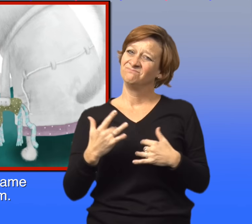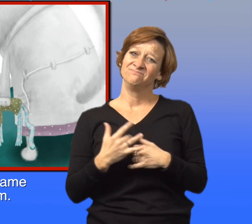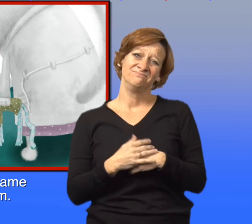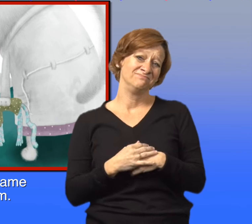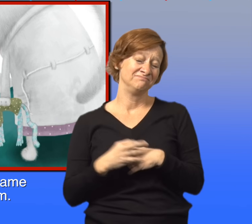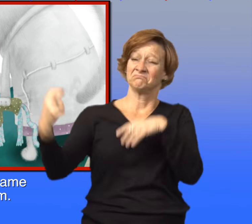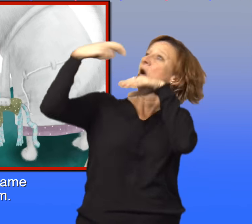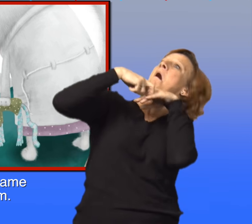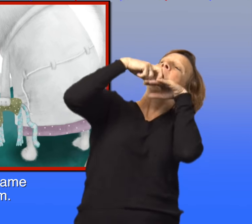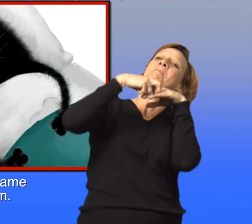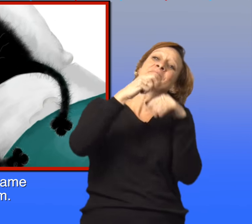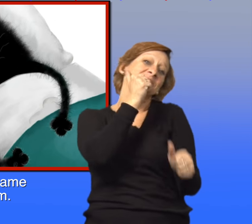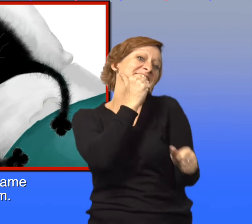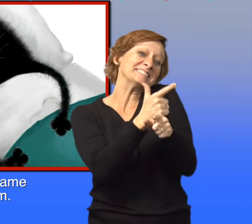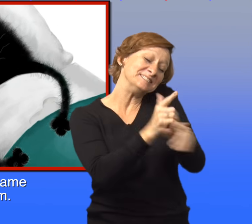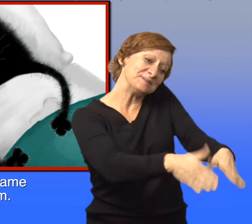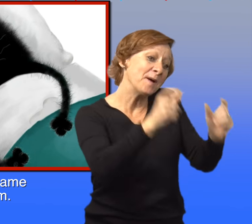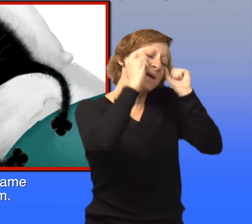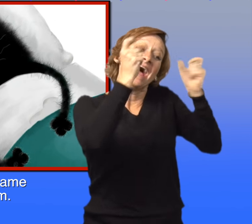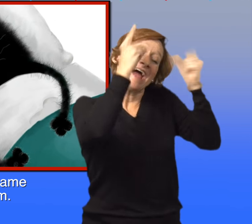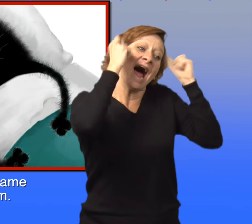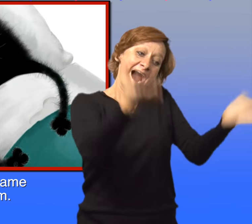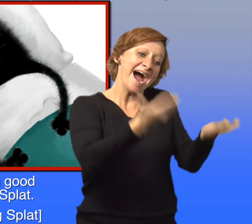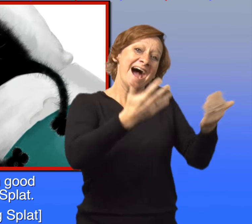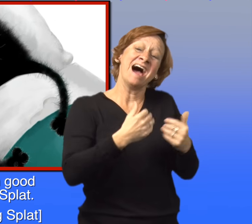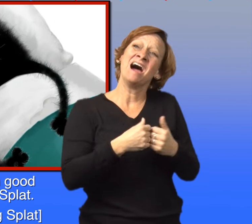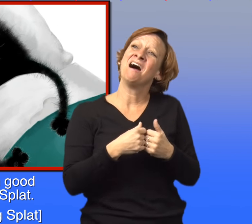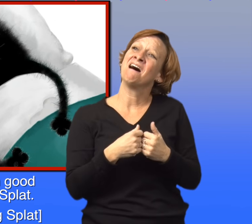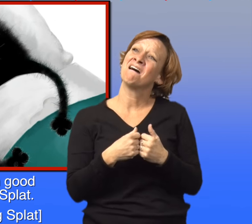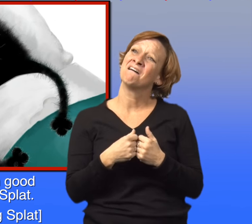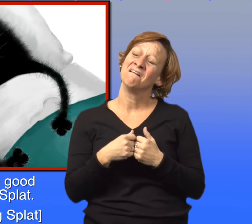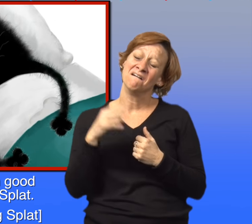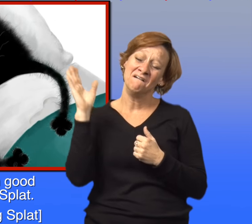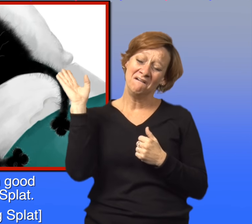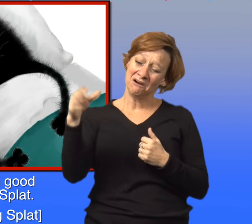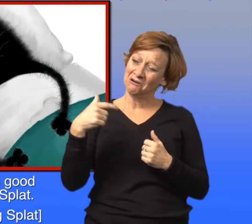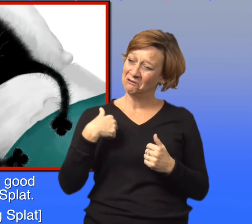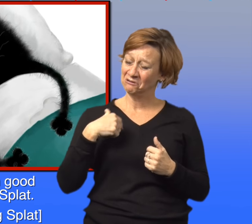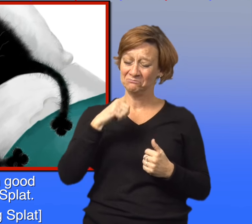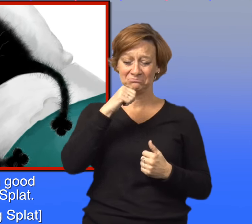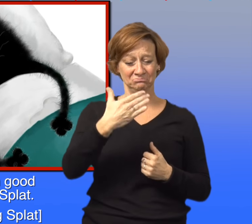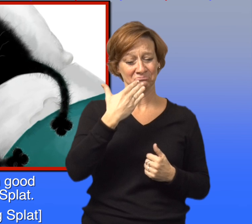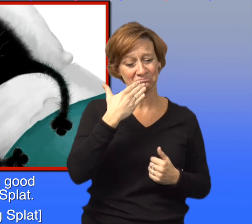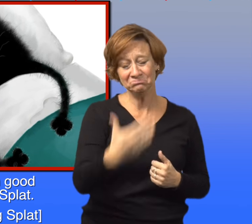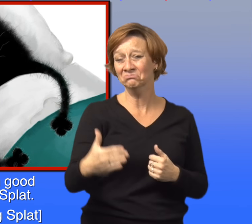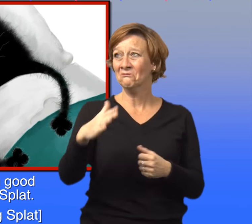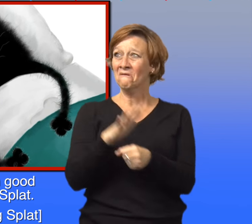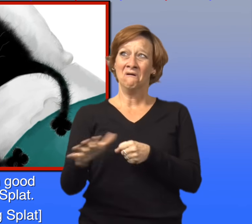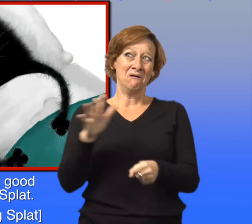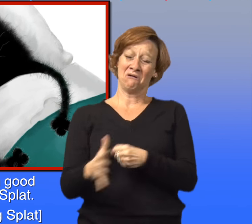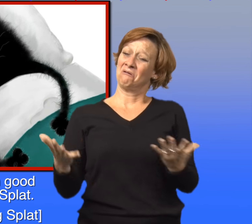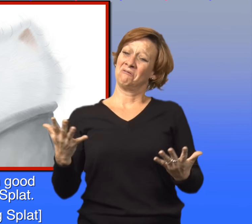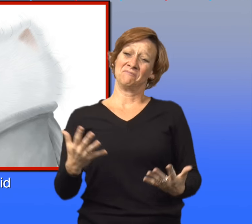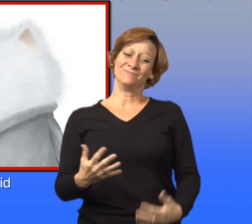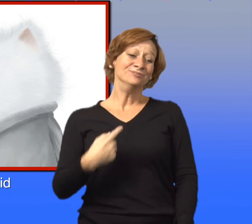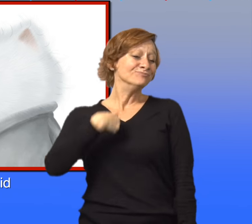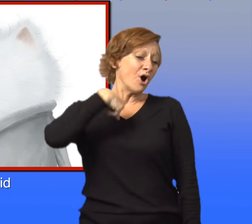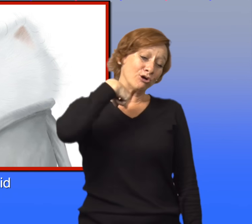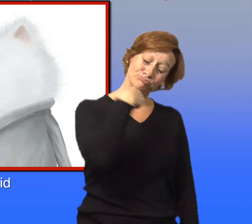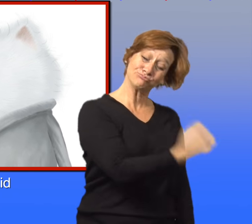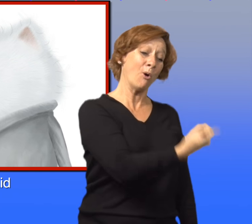sister came in to wake him. I guess I haven't been good enough after all, said Splat.